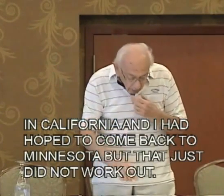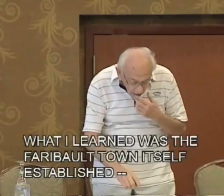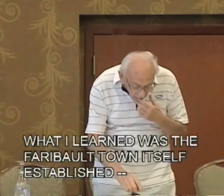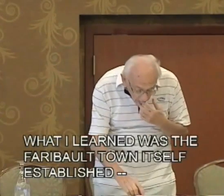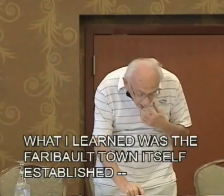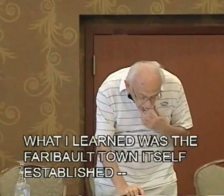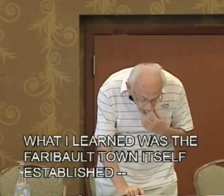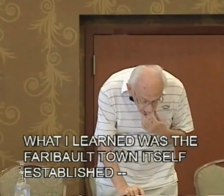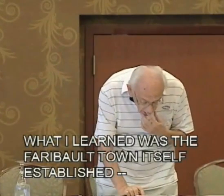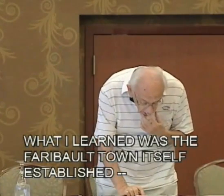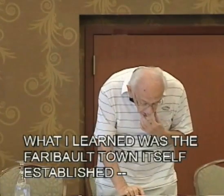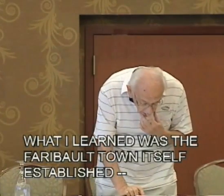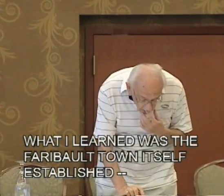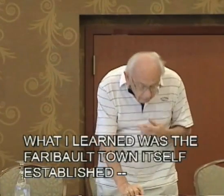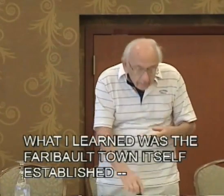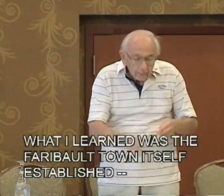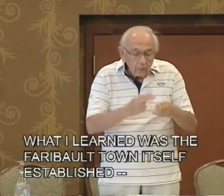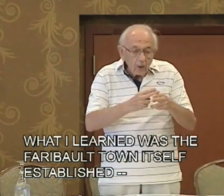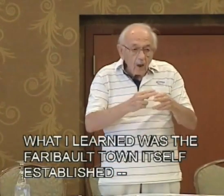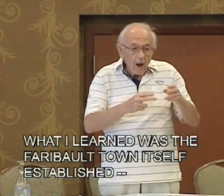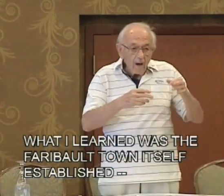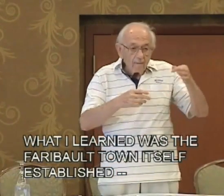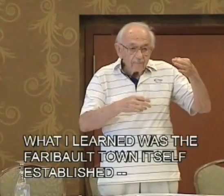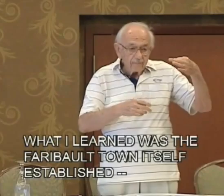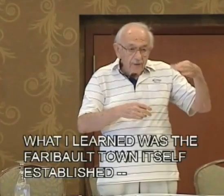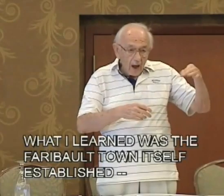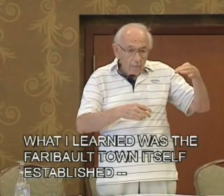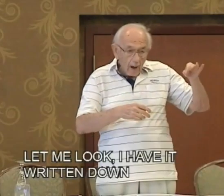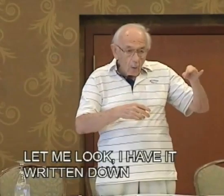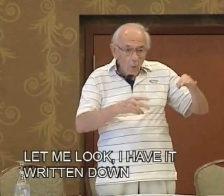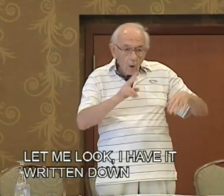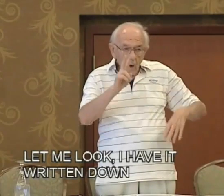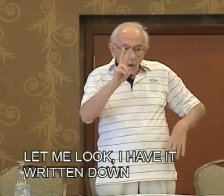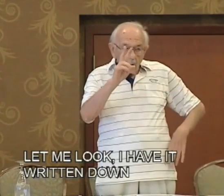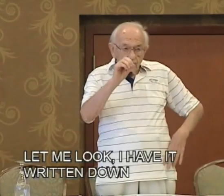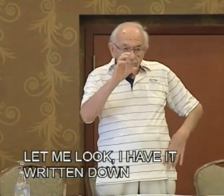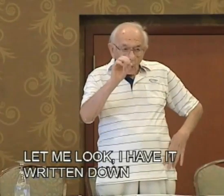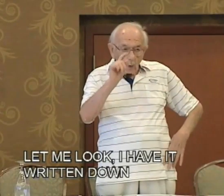established now let me look I have written down what it was called it was called the Faribault